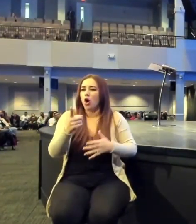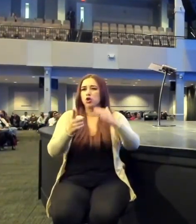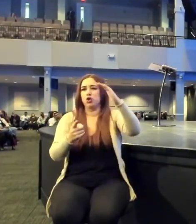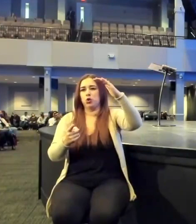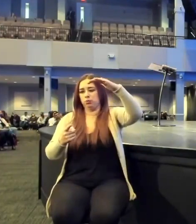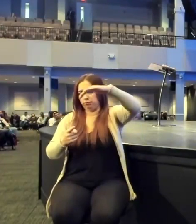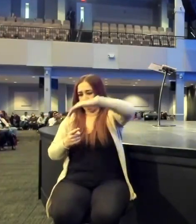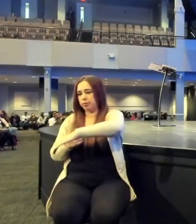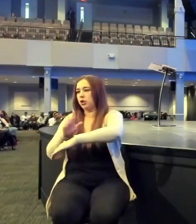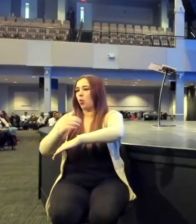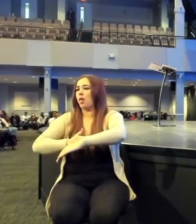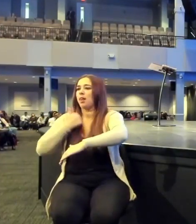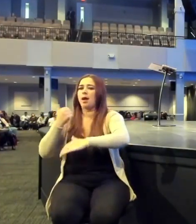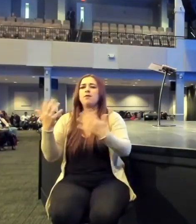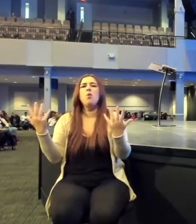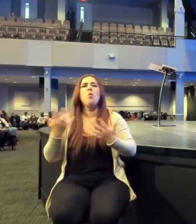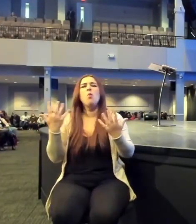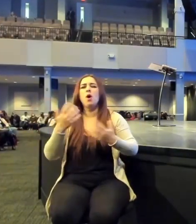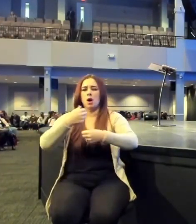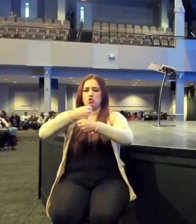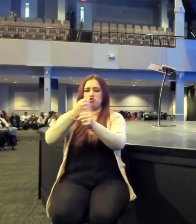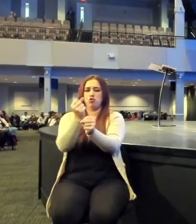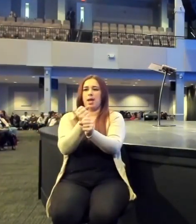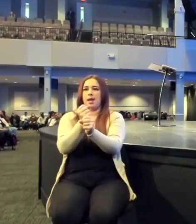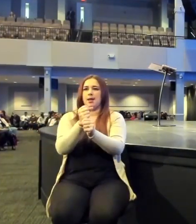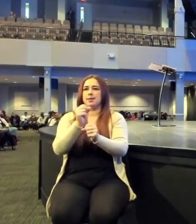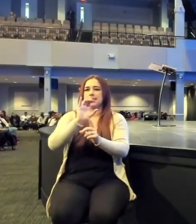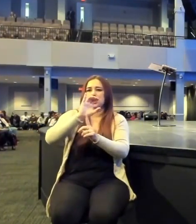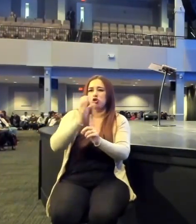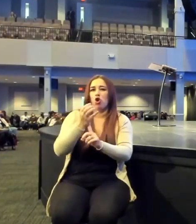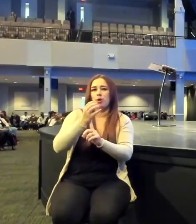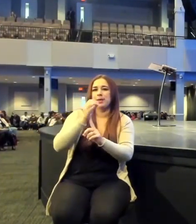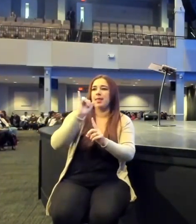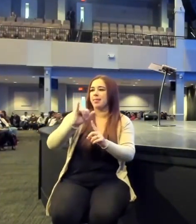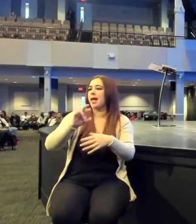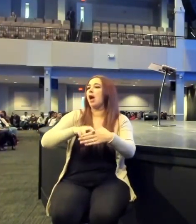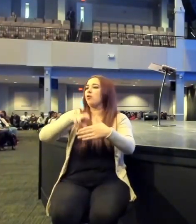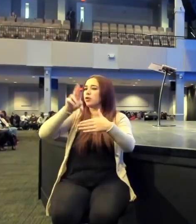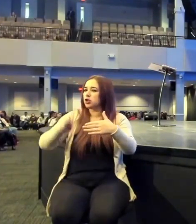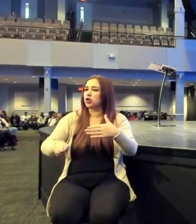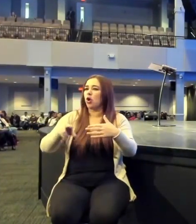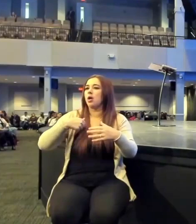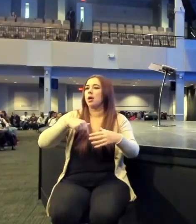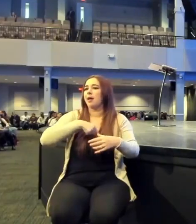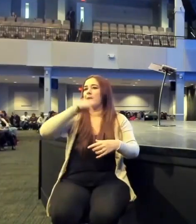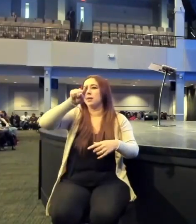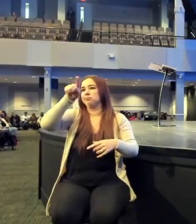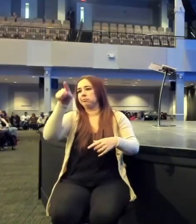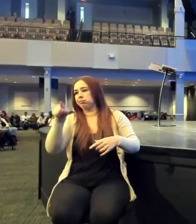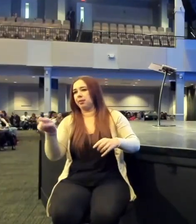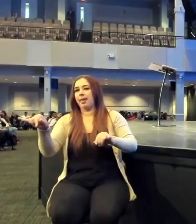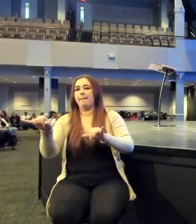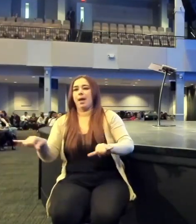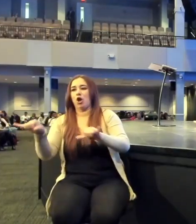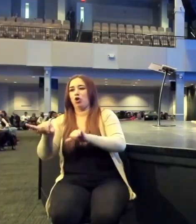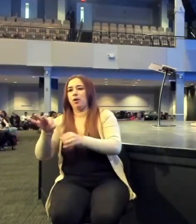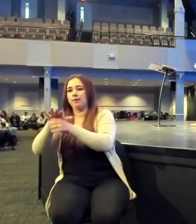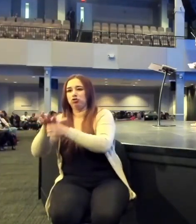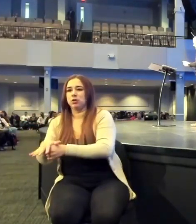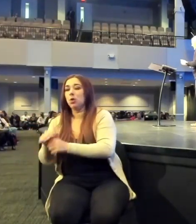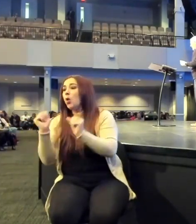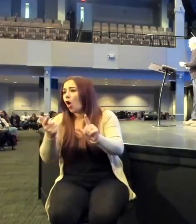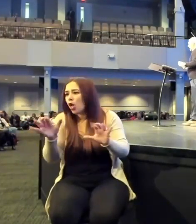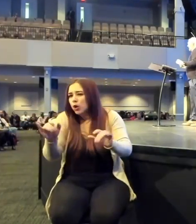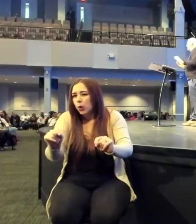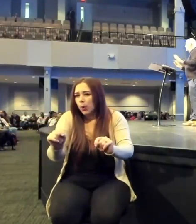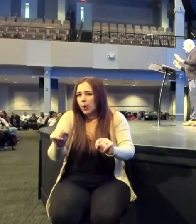to this point in your life? What creates the set of circumstances that result in us falling into this pattern of distress? And we all do it.